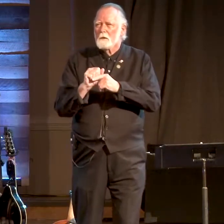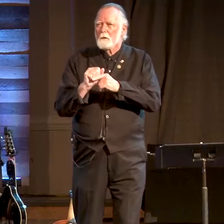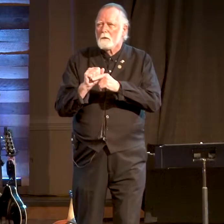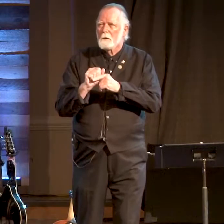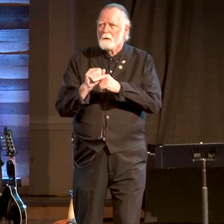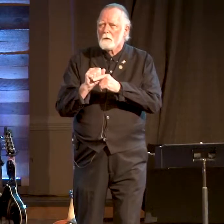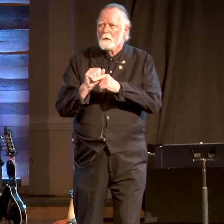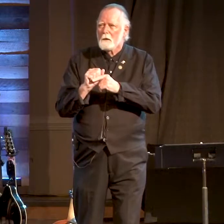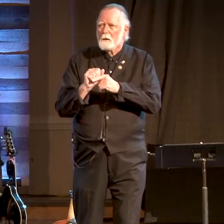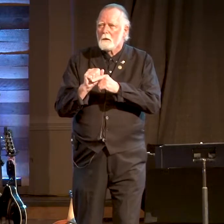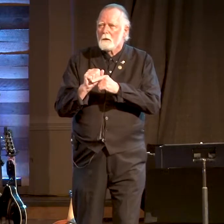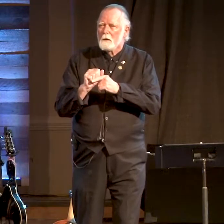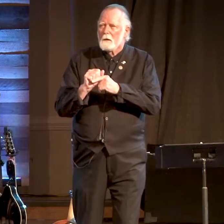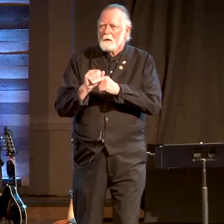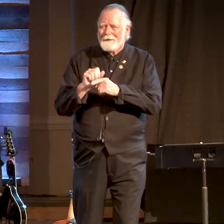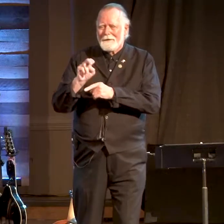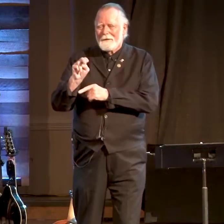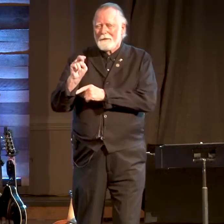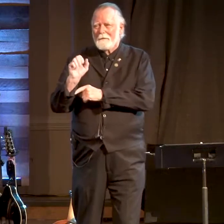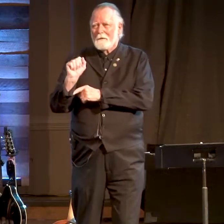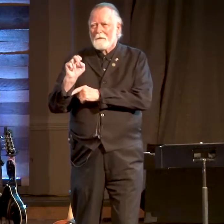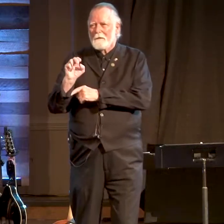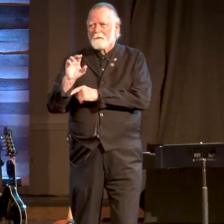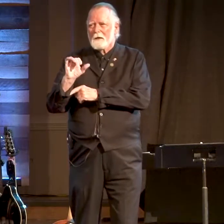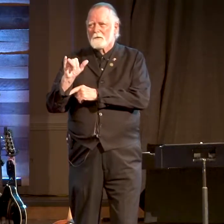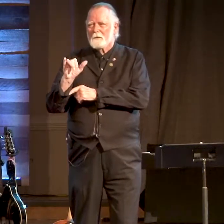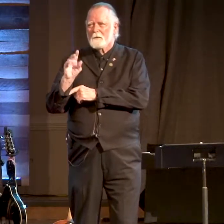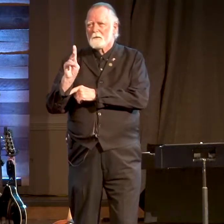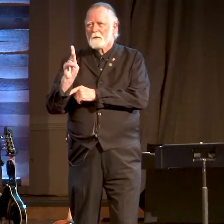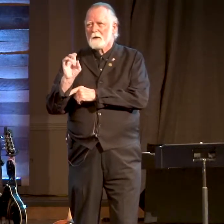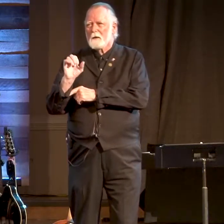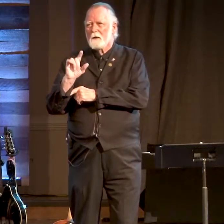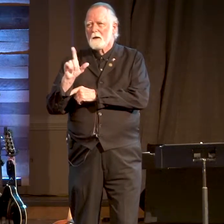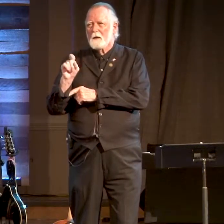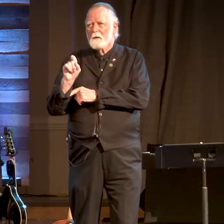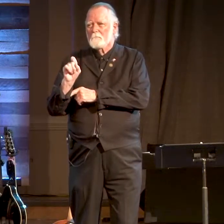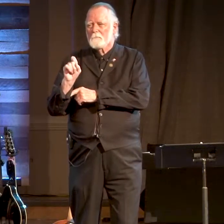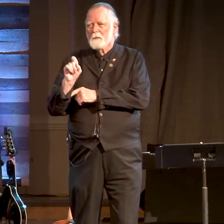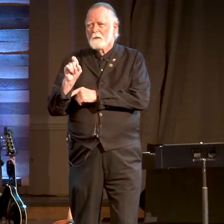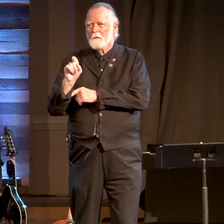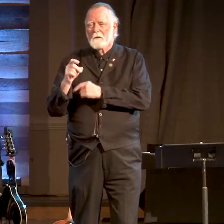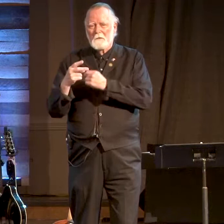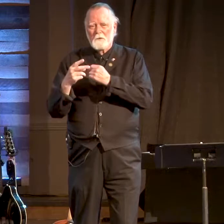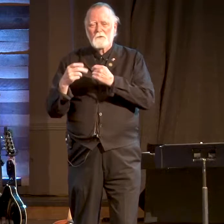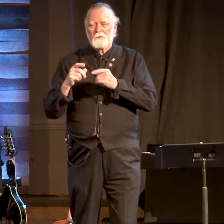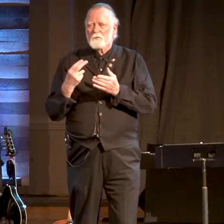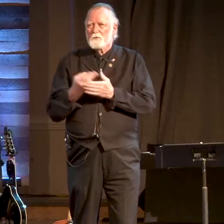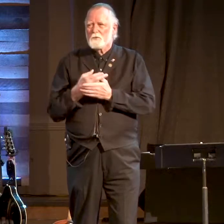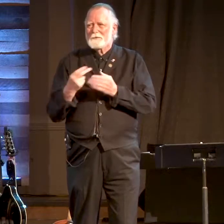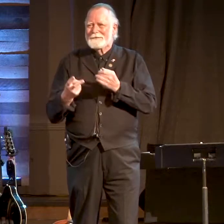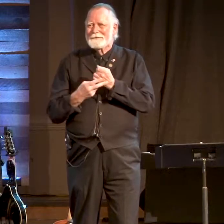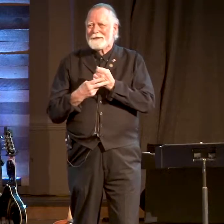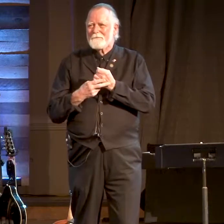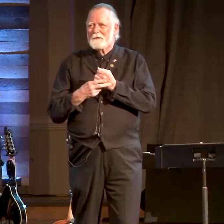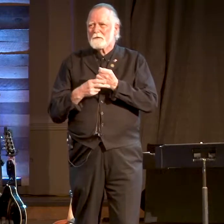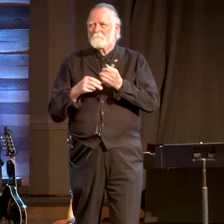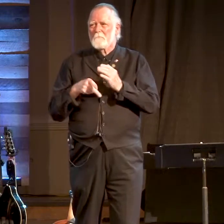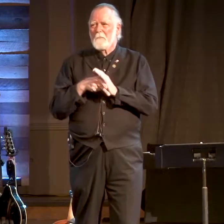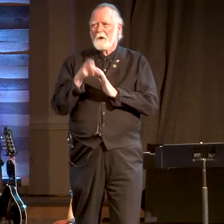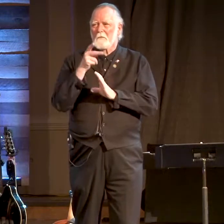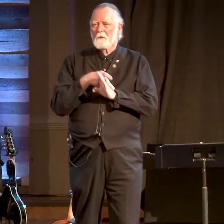to Nancy Klein's professional experience in regard to safety guidelines. If you've been ill or